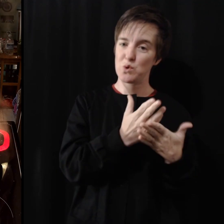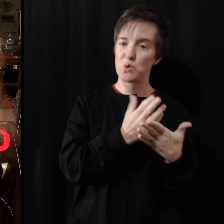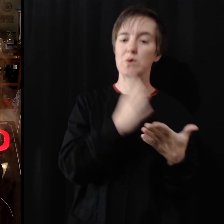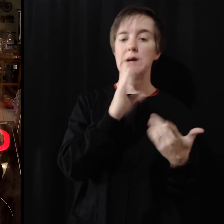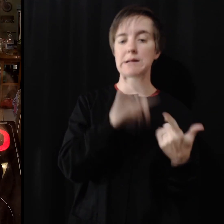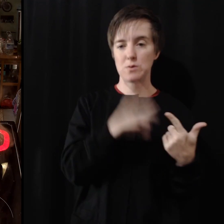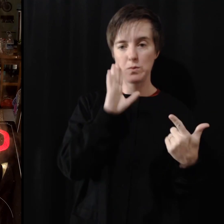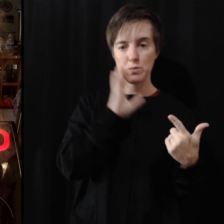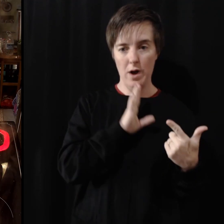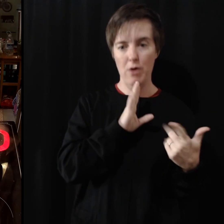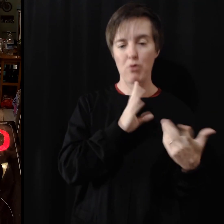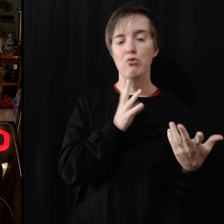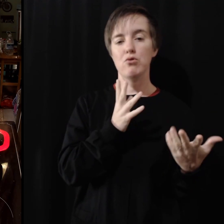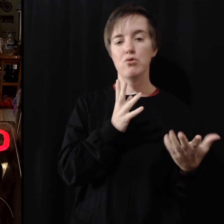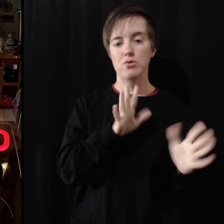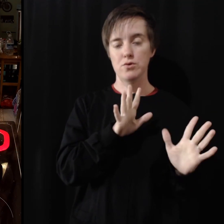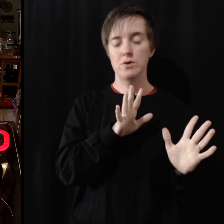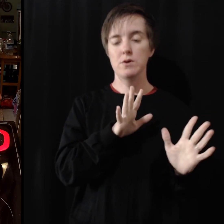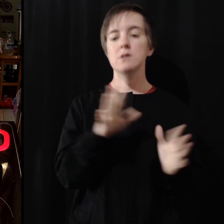that browned.